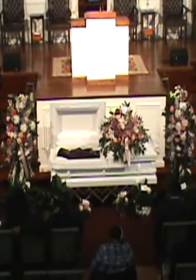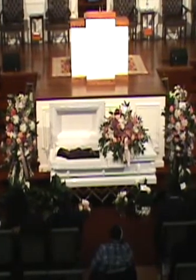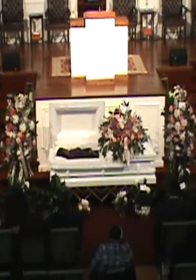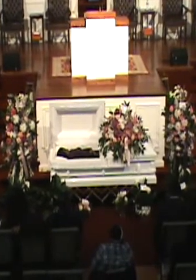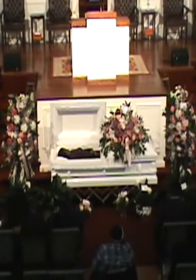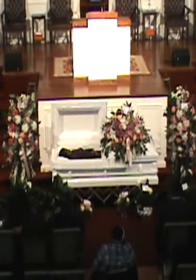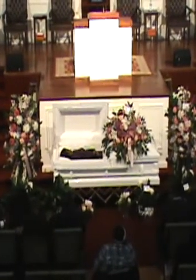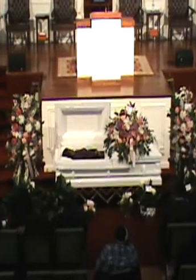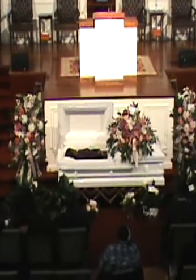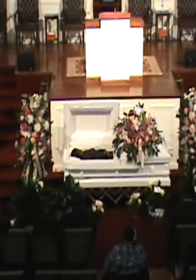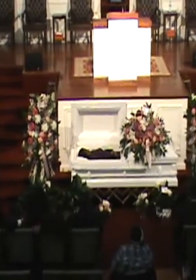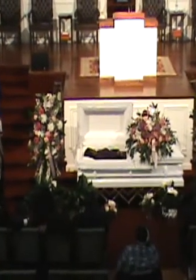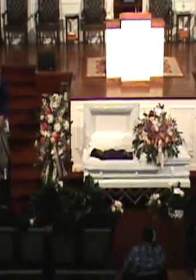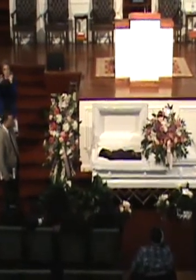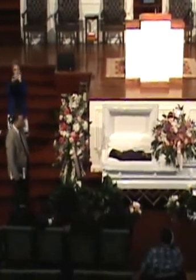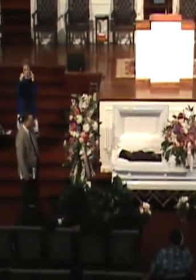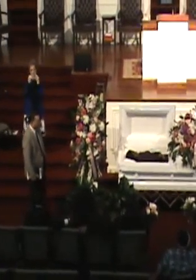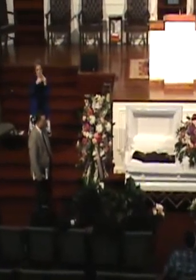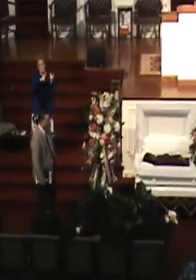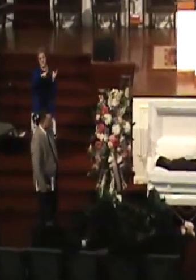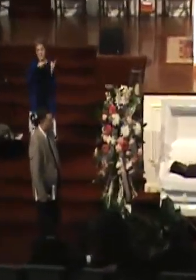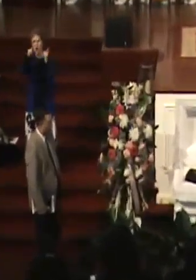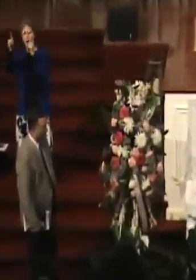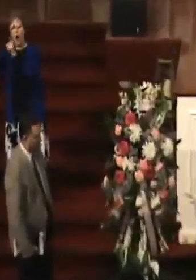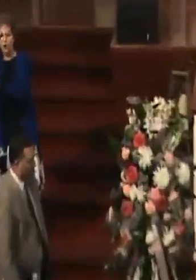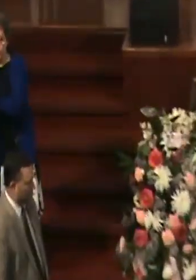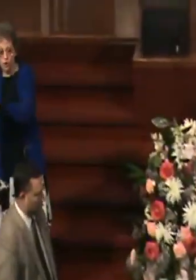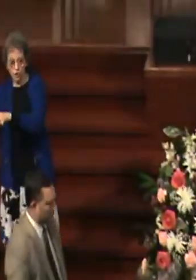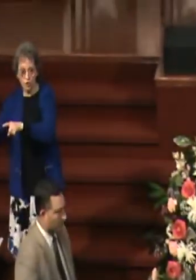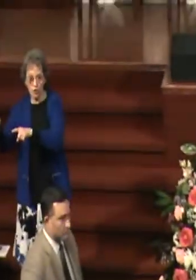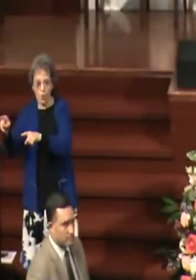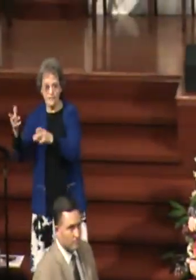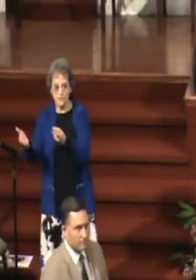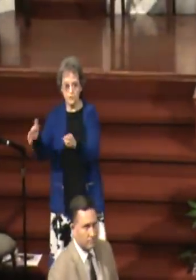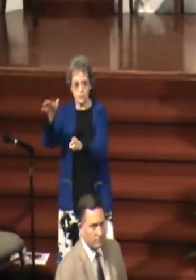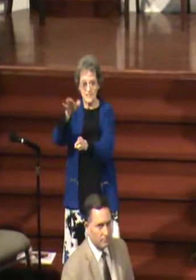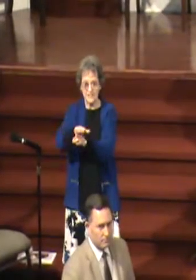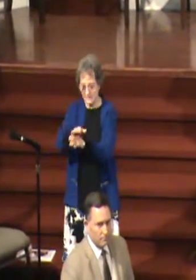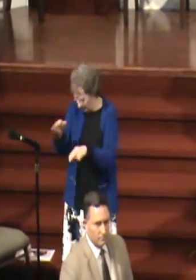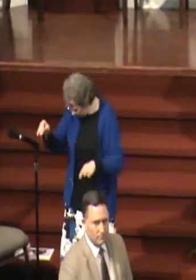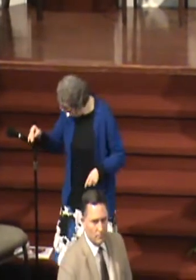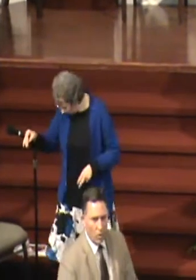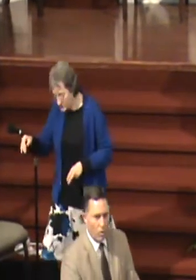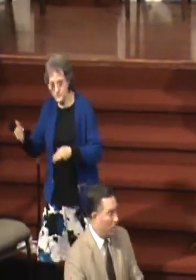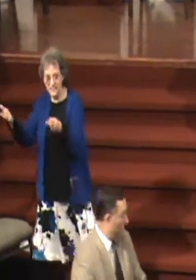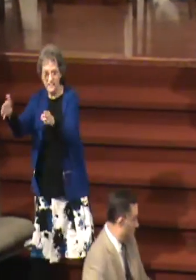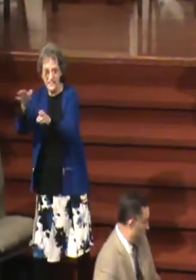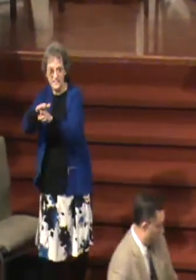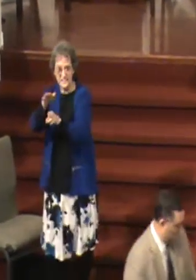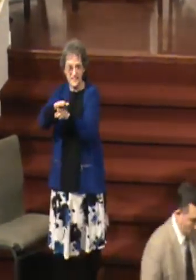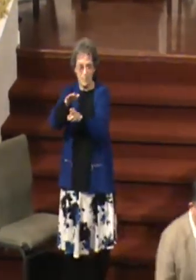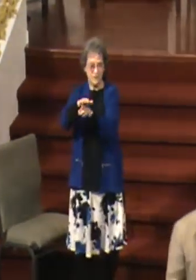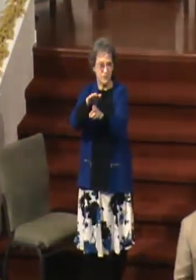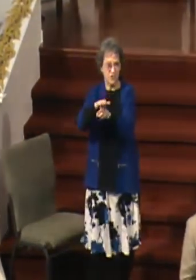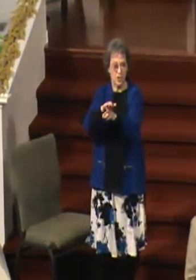traveling with the family to Oakland Memory Lane Cemetery. We have funeral stickers that we will be passing out to